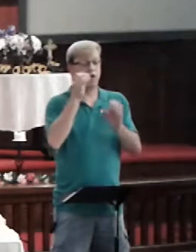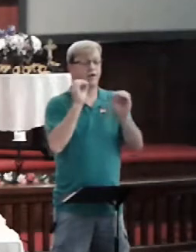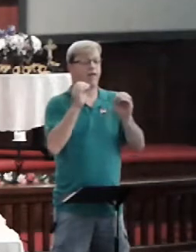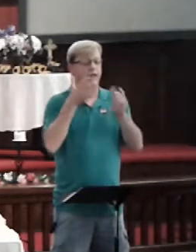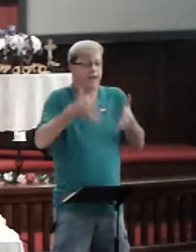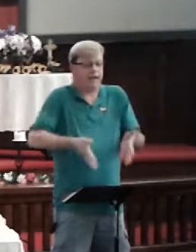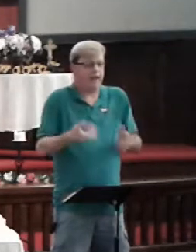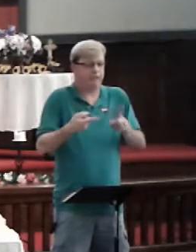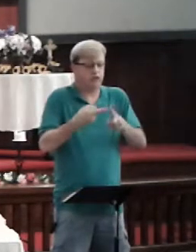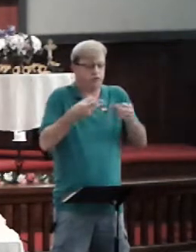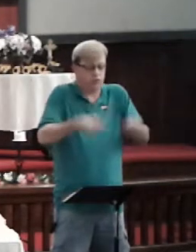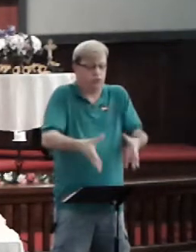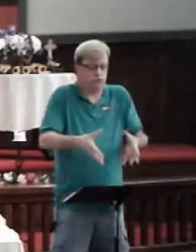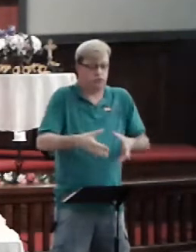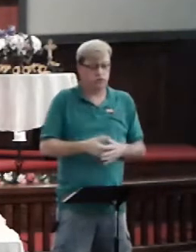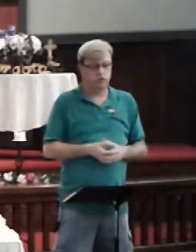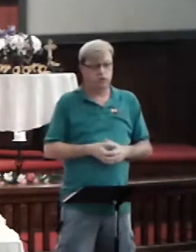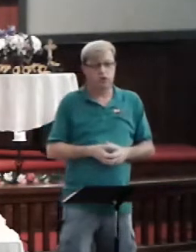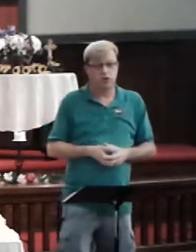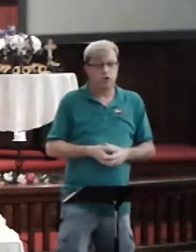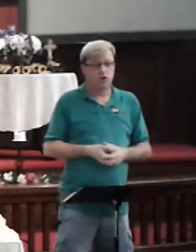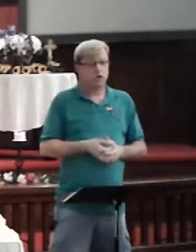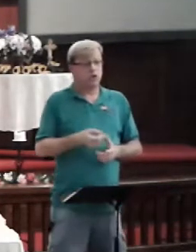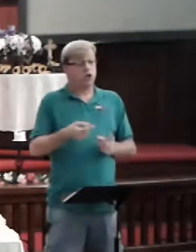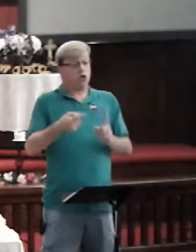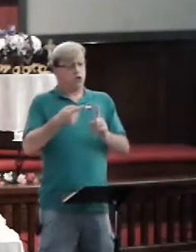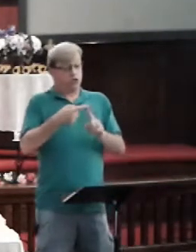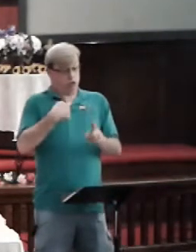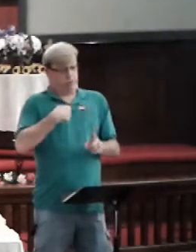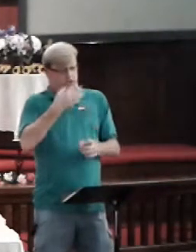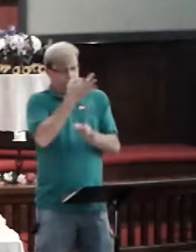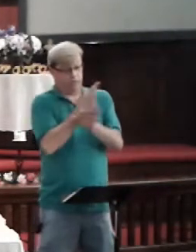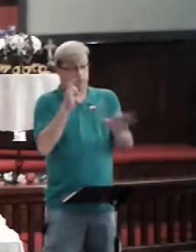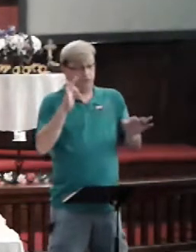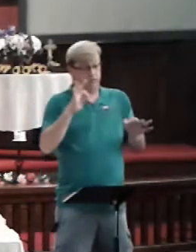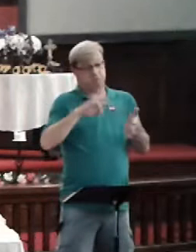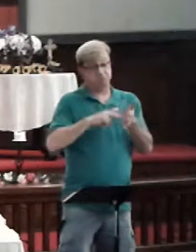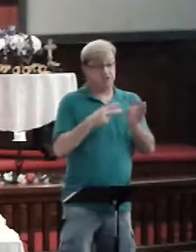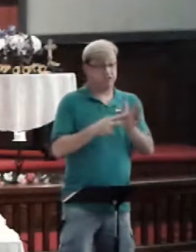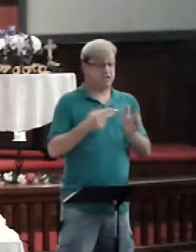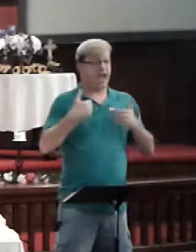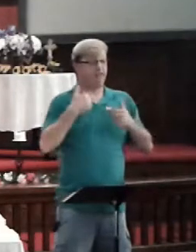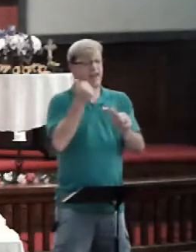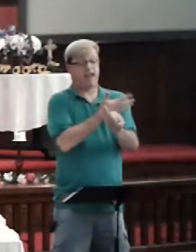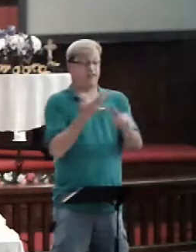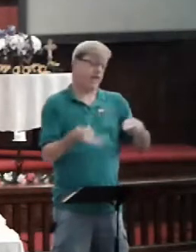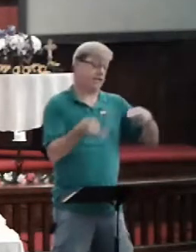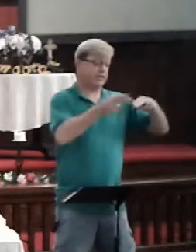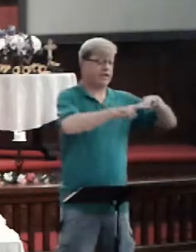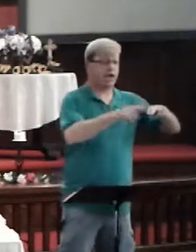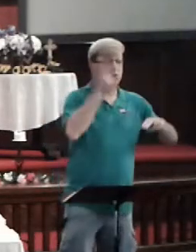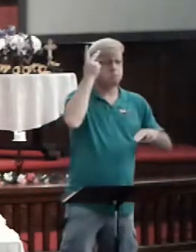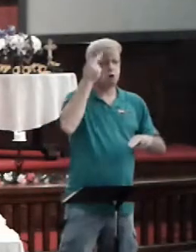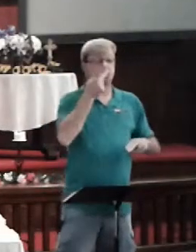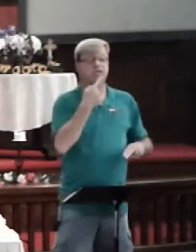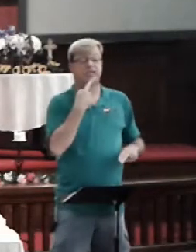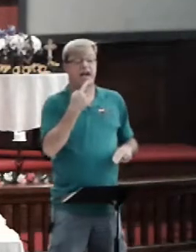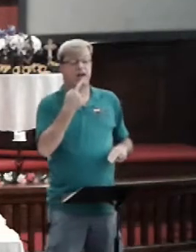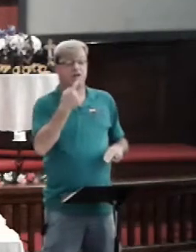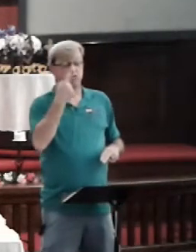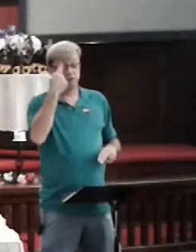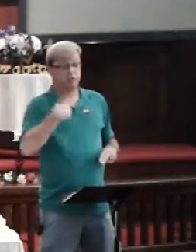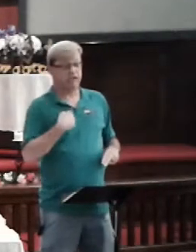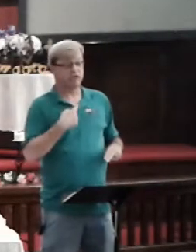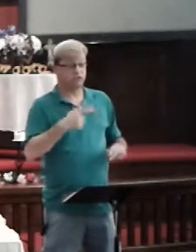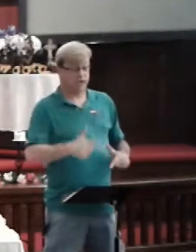You know, to me, freedom is having everything to gain. Paul said, for me to live and to die